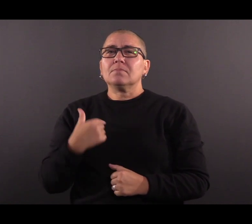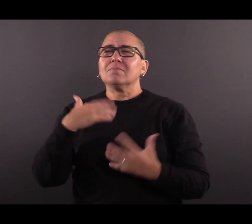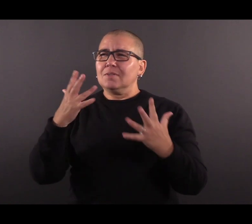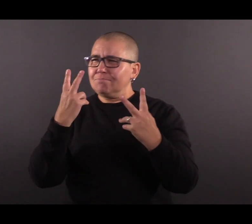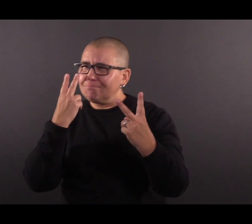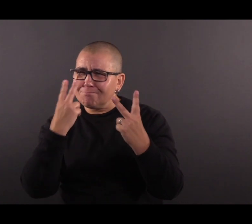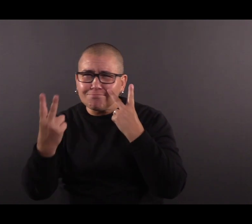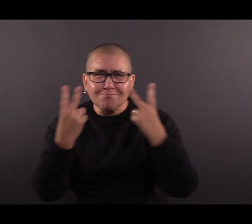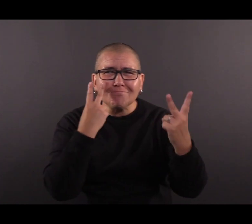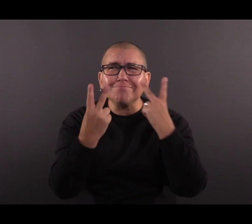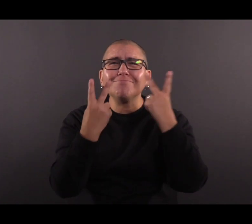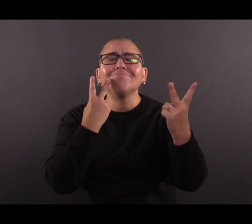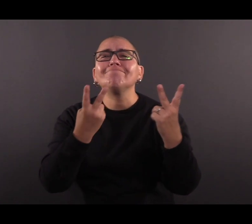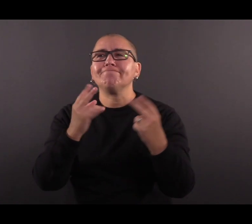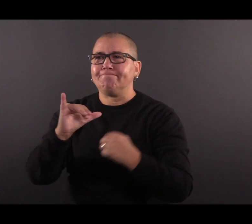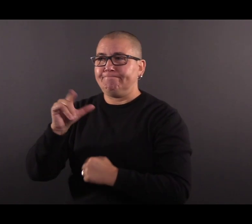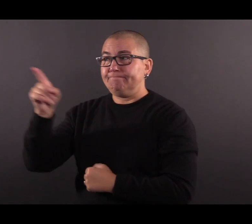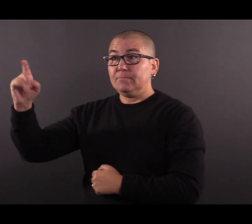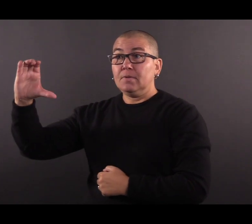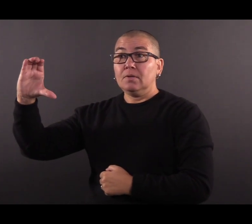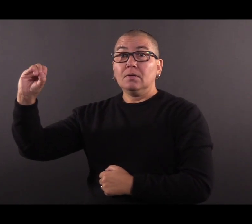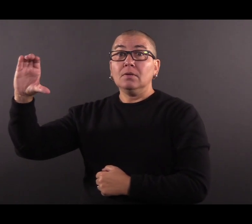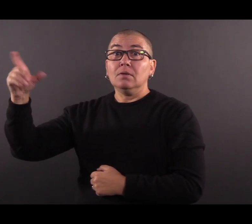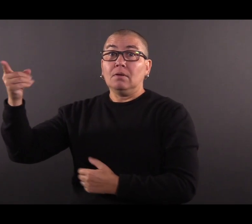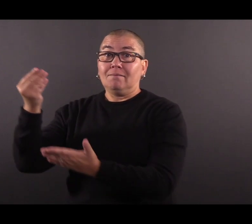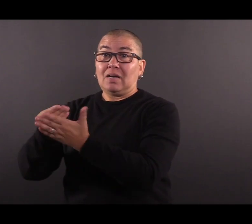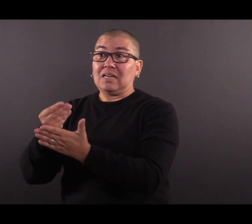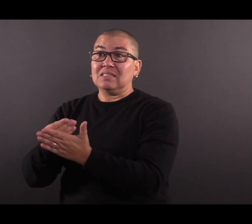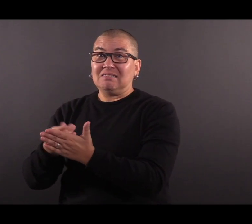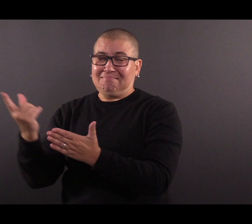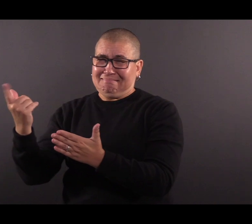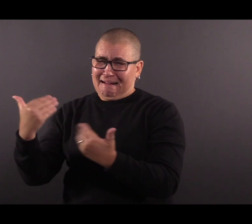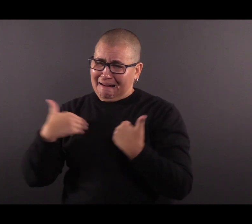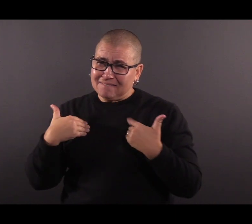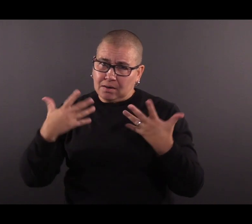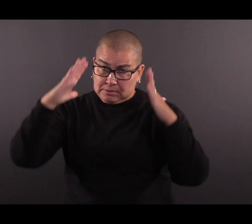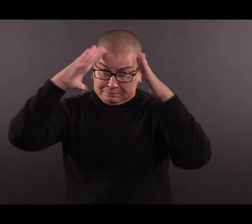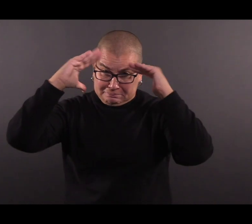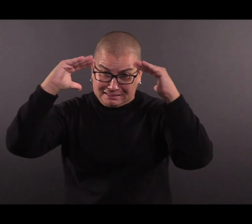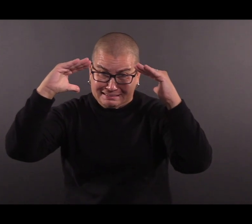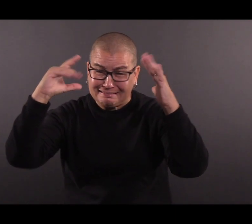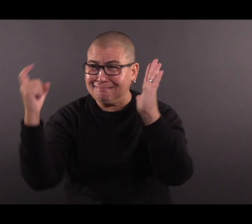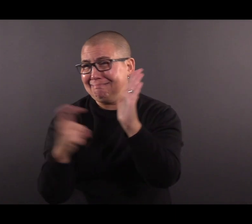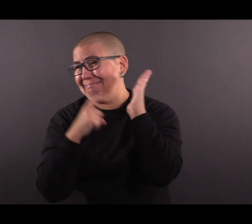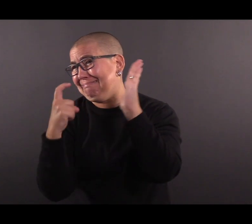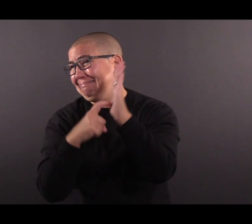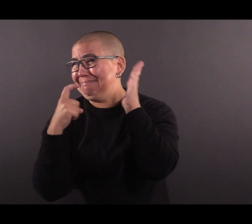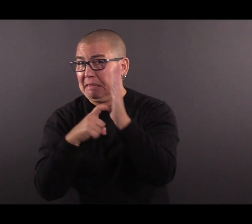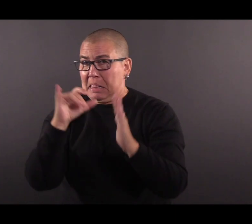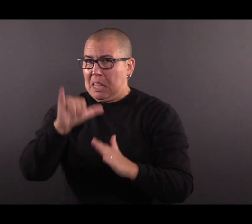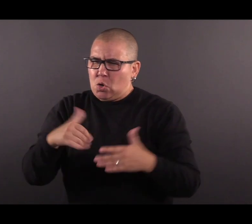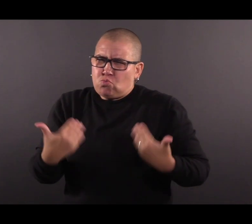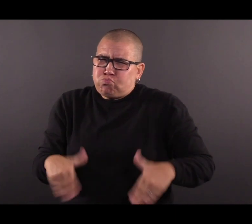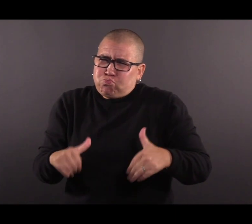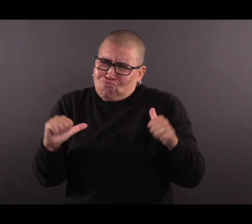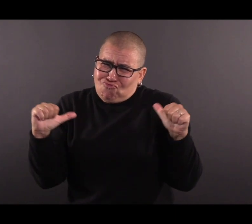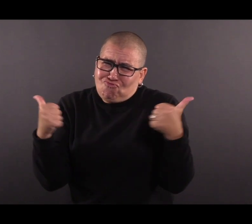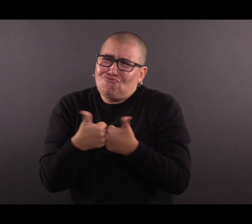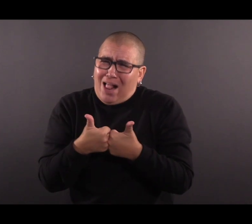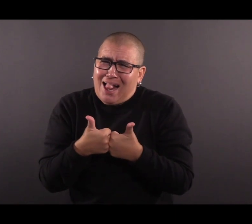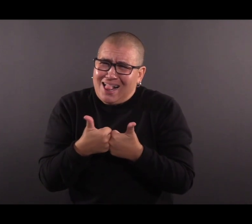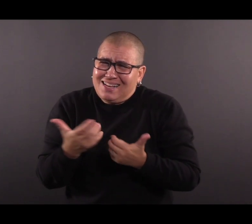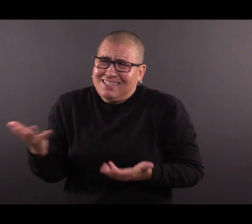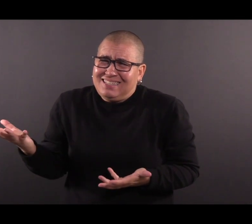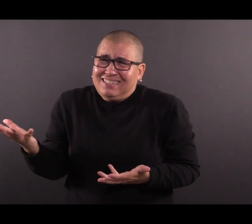As we have seen, continuum of care, or COC funding, carries with it its numerous requirements that can